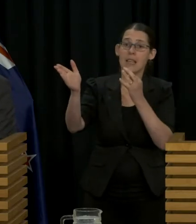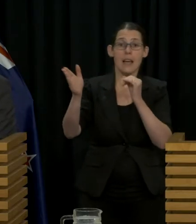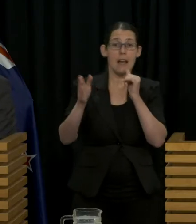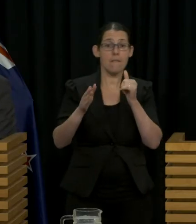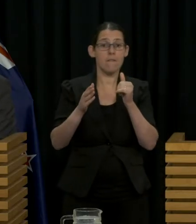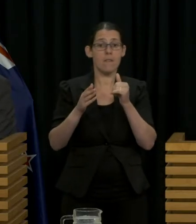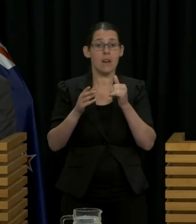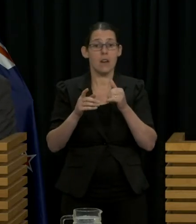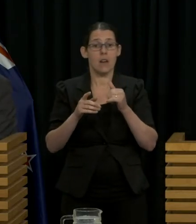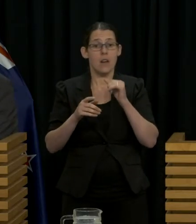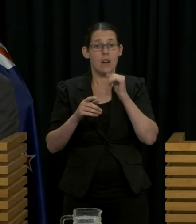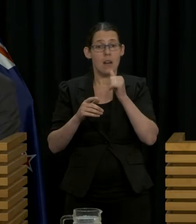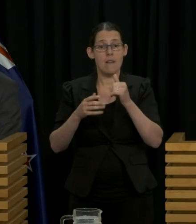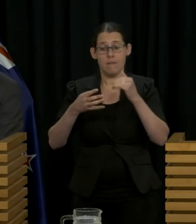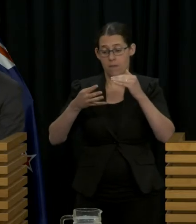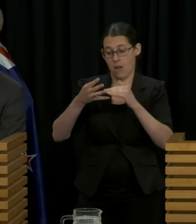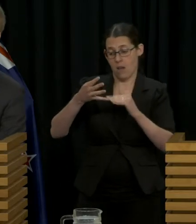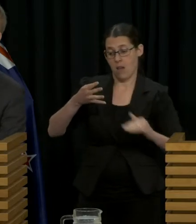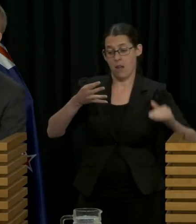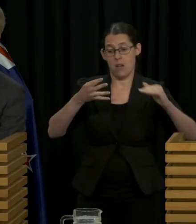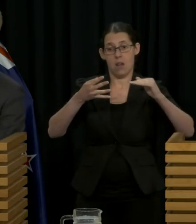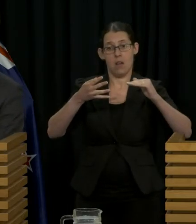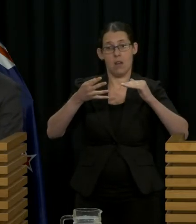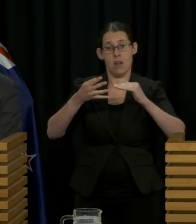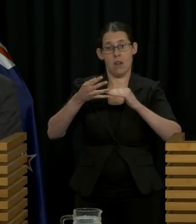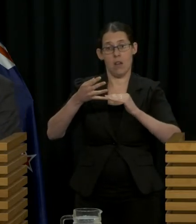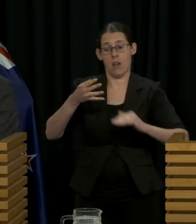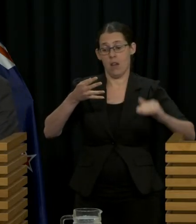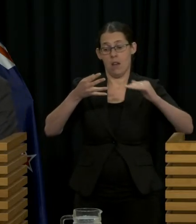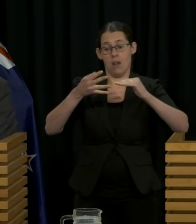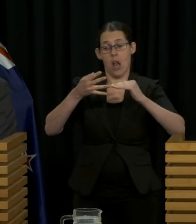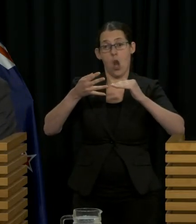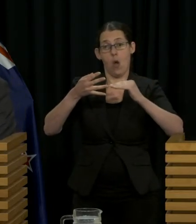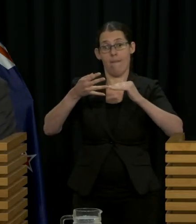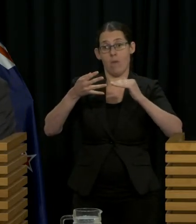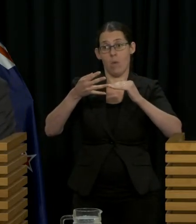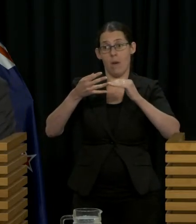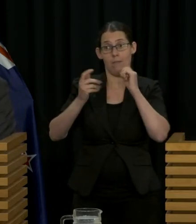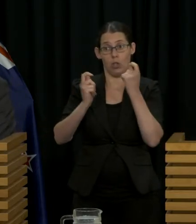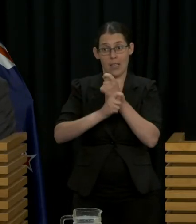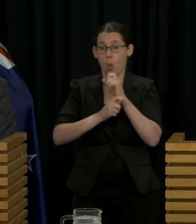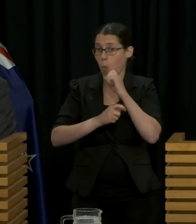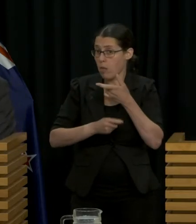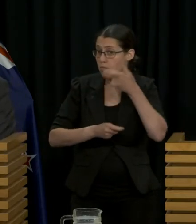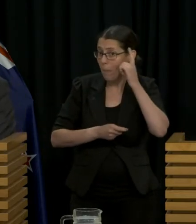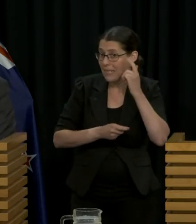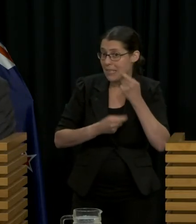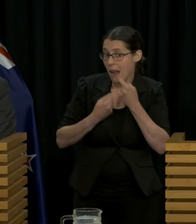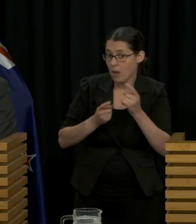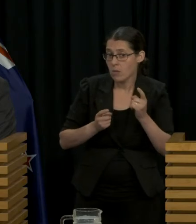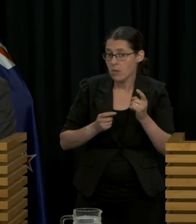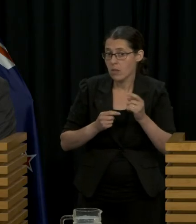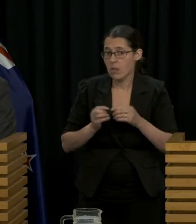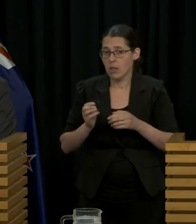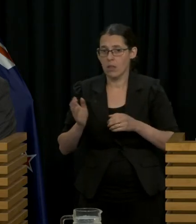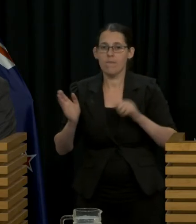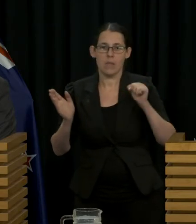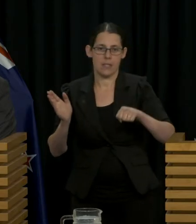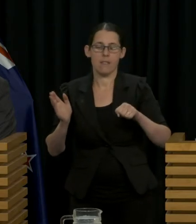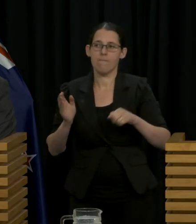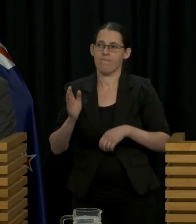alert level changes? I would imagine so. Audrey. Why was the genome testing done by Massey and not Mount